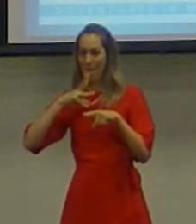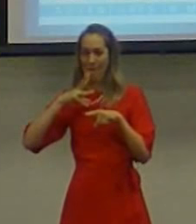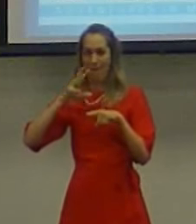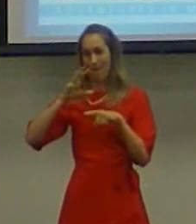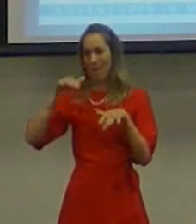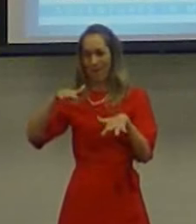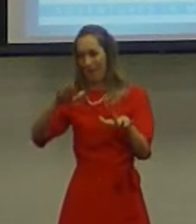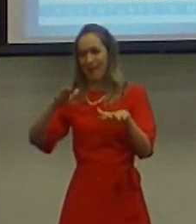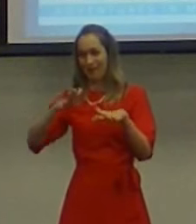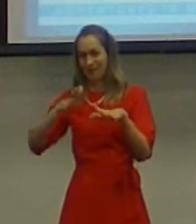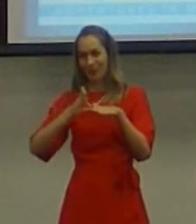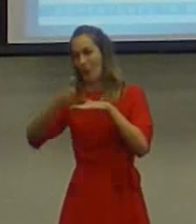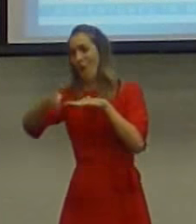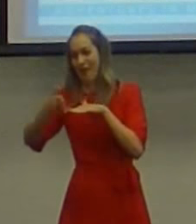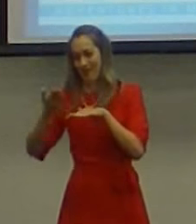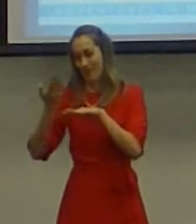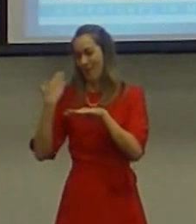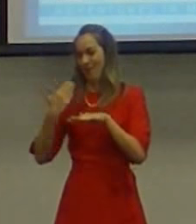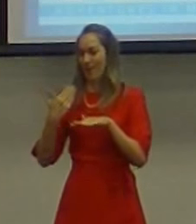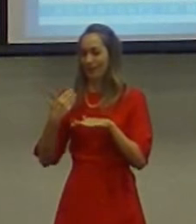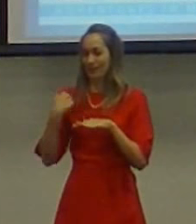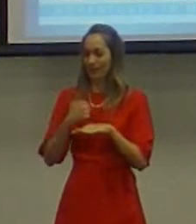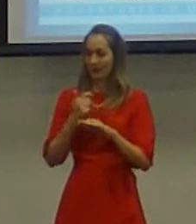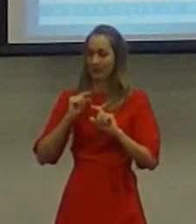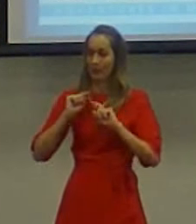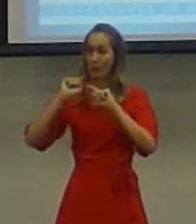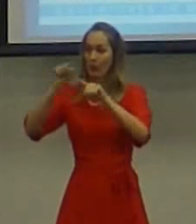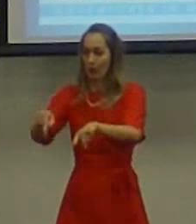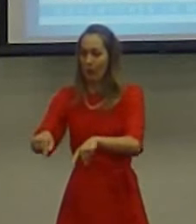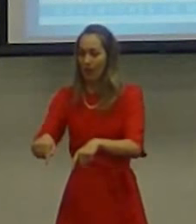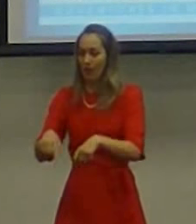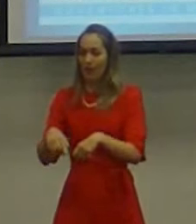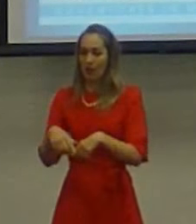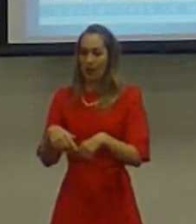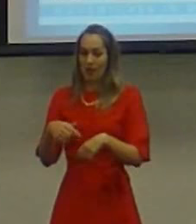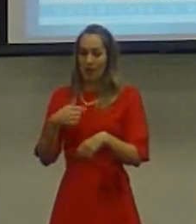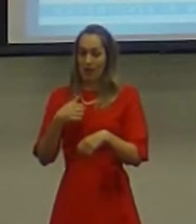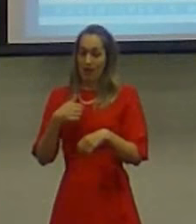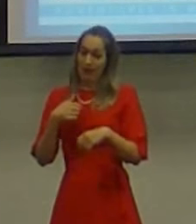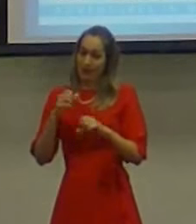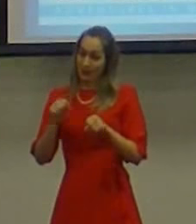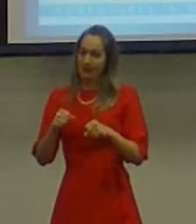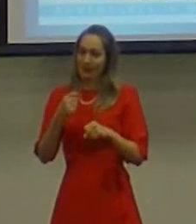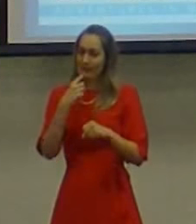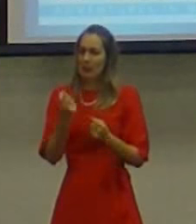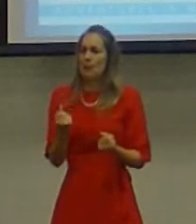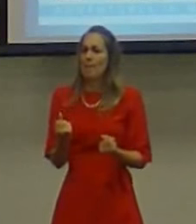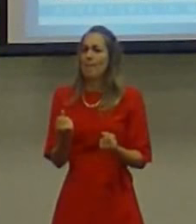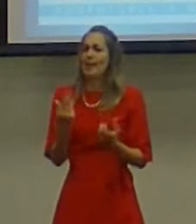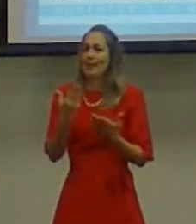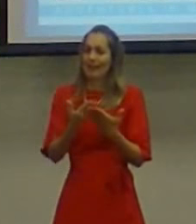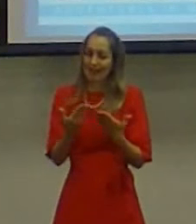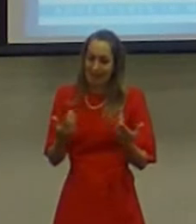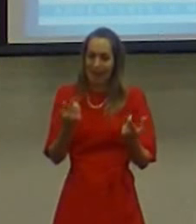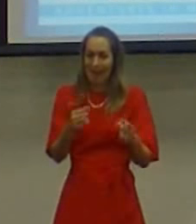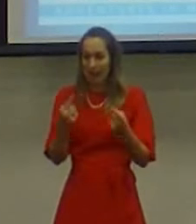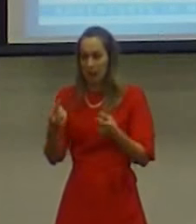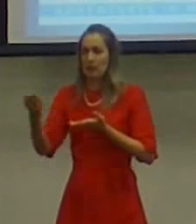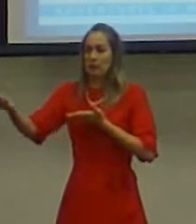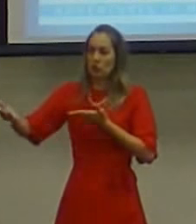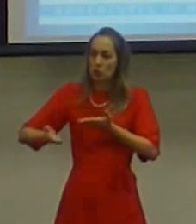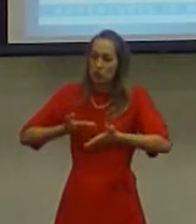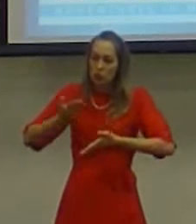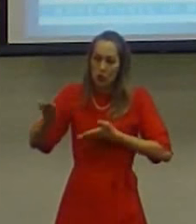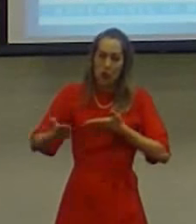so we go to Antigua, and I could tell you a whole bunch of stuff that we did. We served people. We got